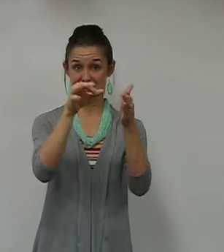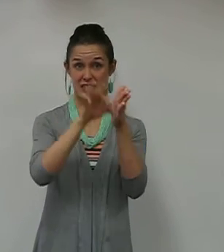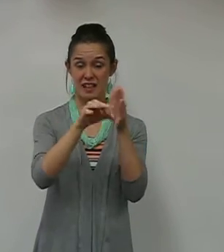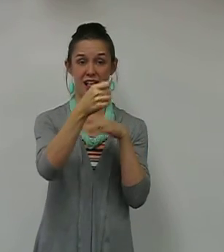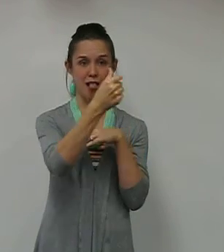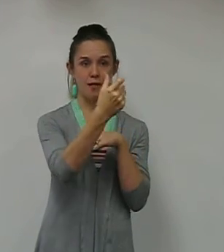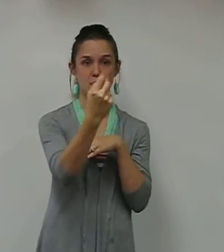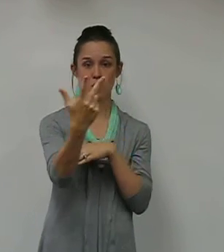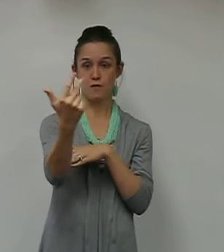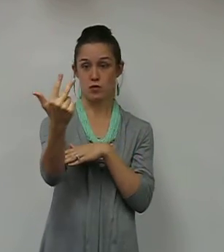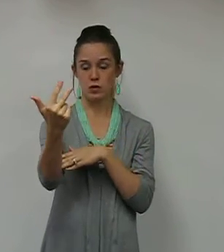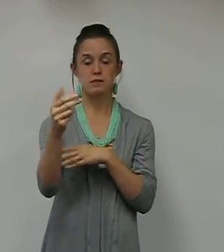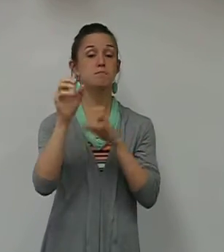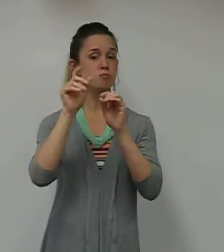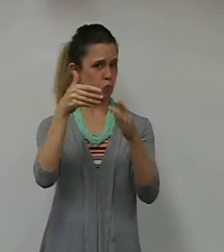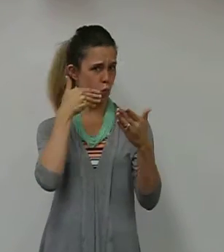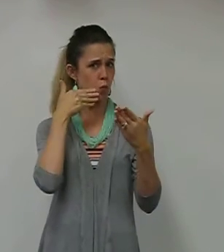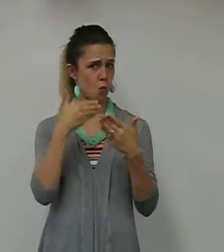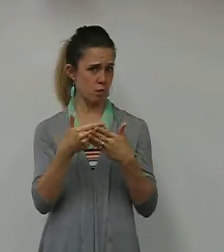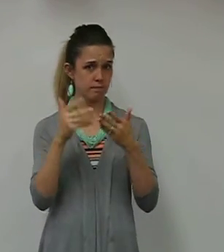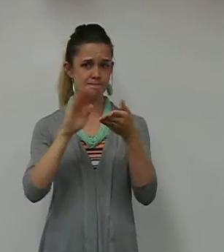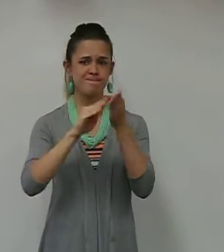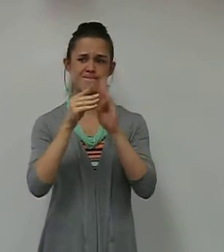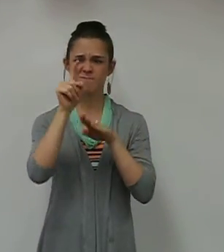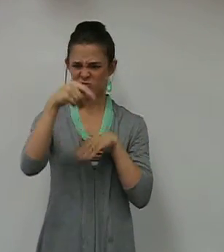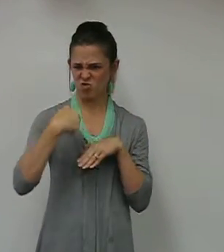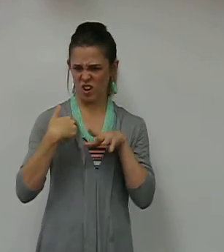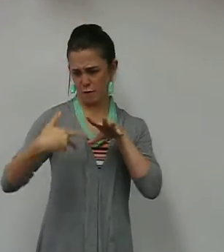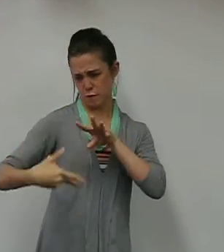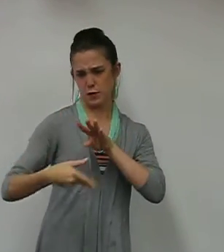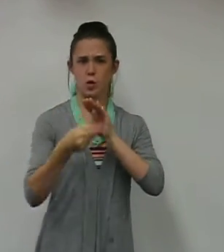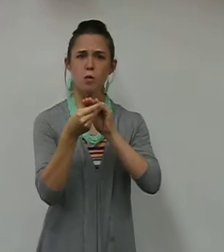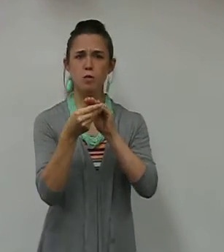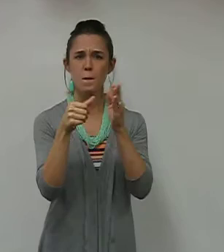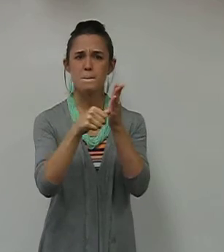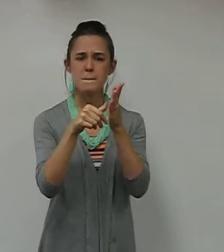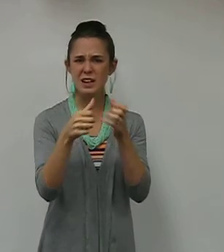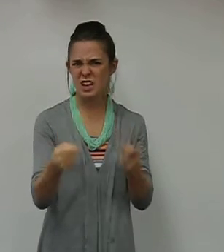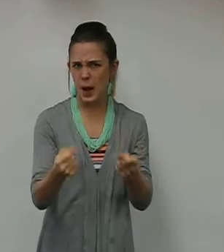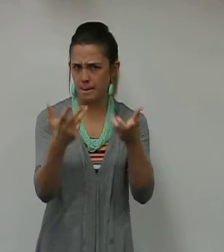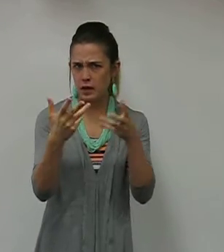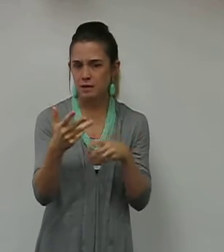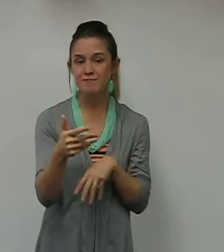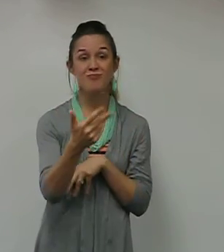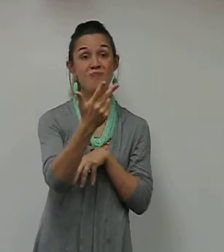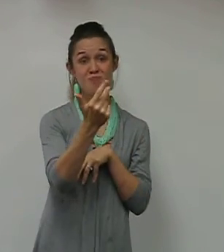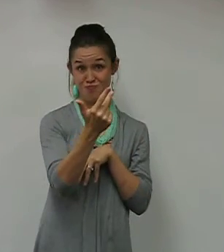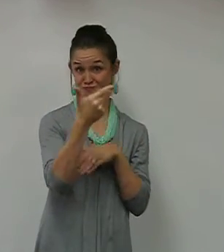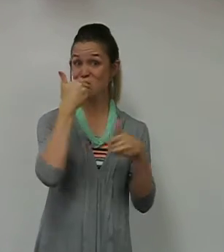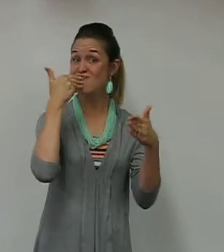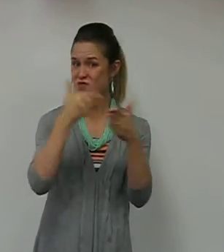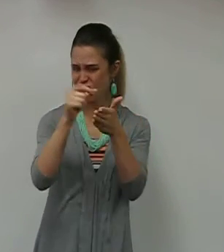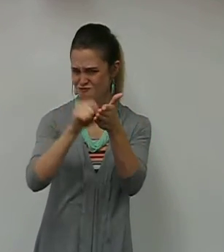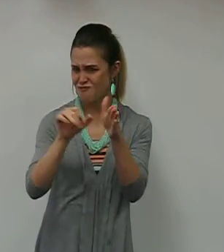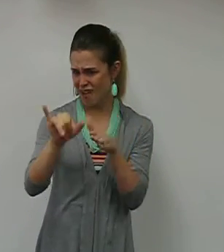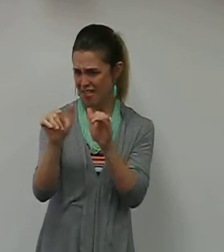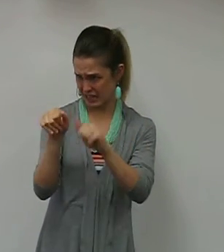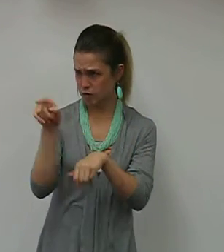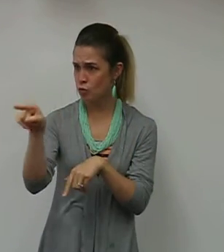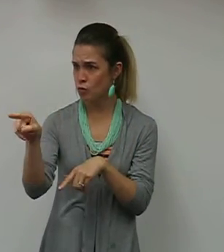12, 13. Okay, so what number should be the total for that page? 13. Good. Can you write that? You got one right here. I think that